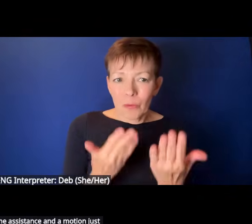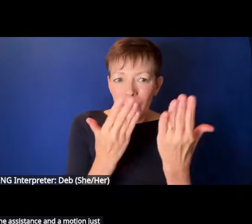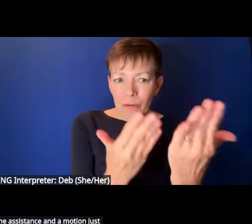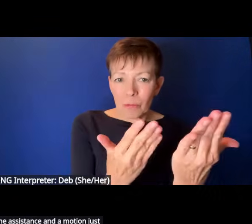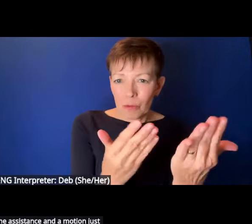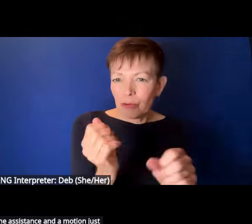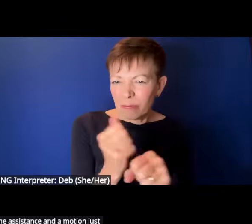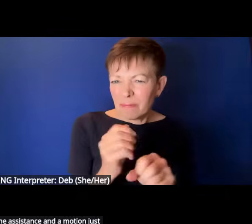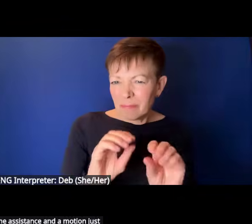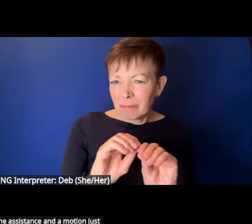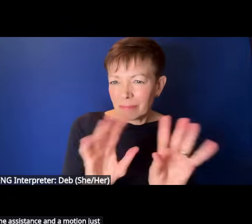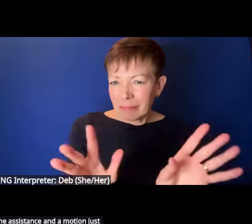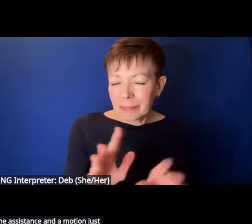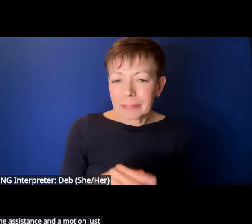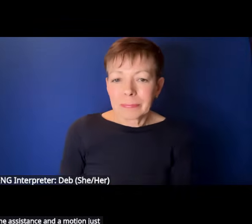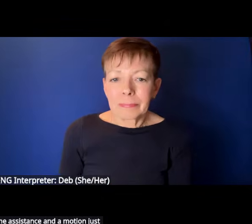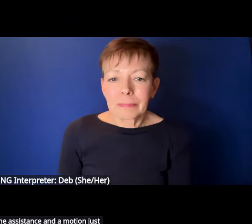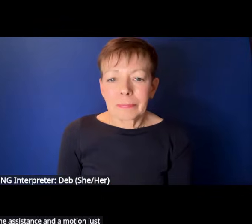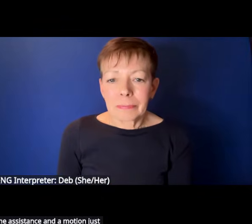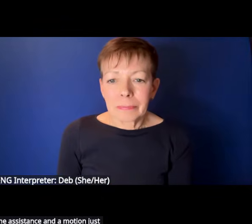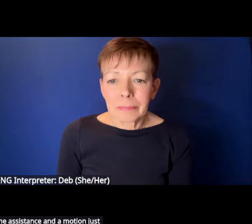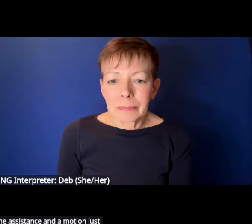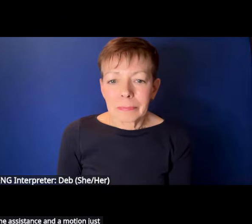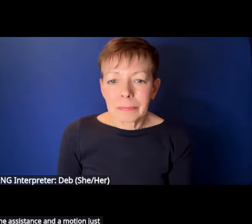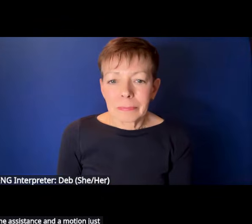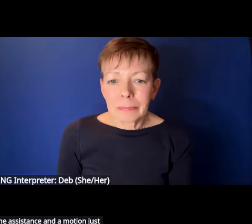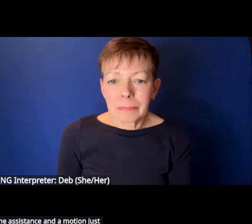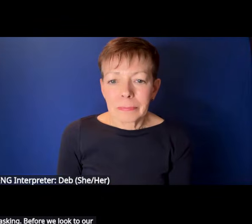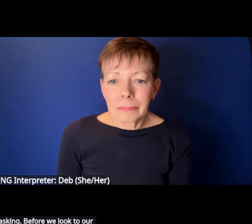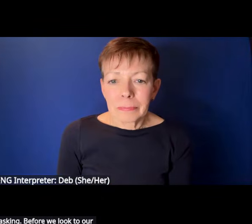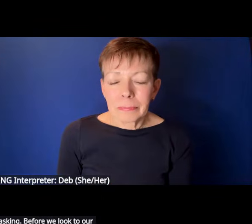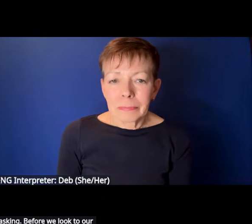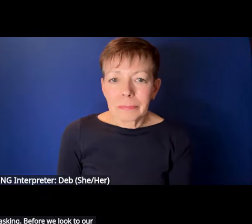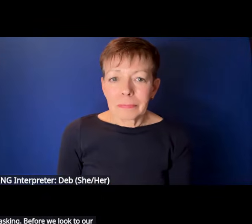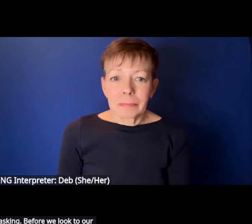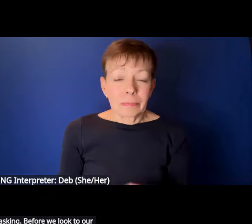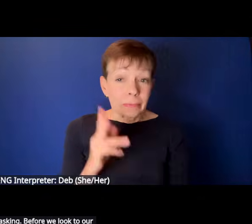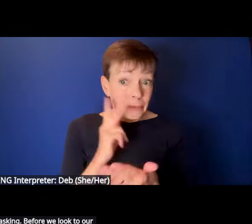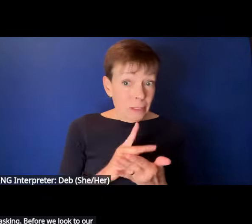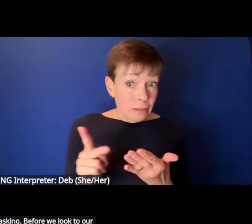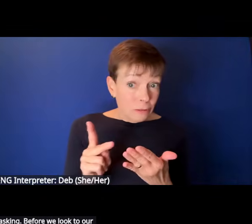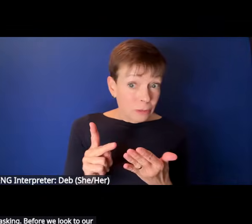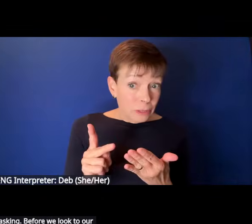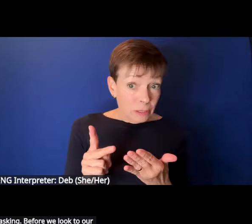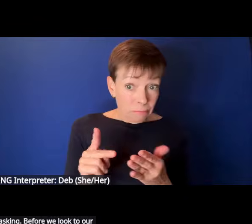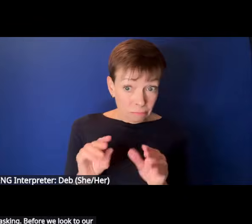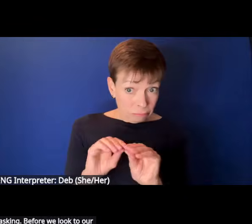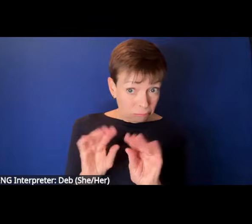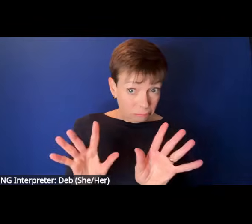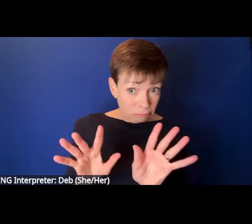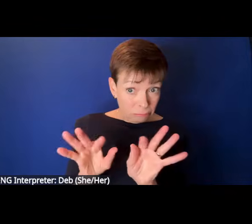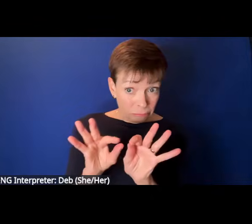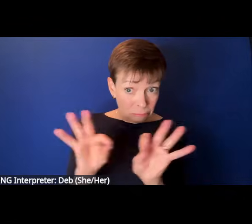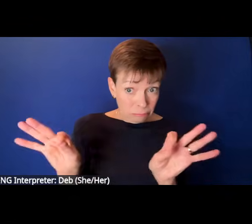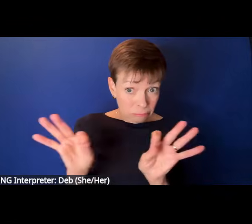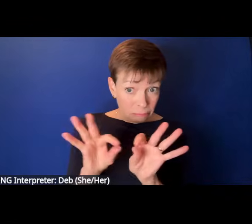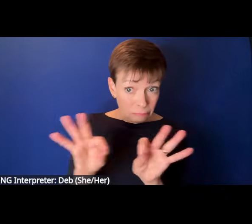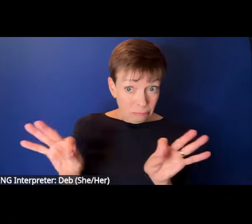asking. Before I look to a mover and a seconder, Secretary Treasurer, is that sufficiently clear from your perspective?